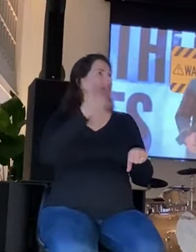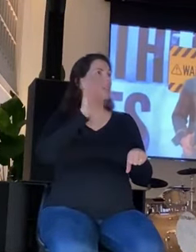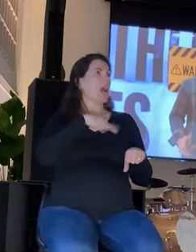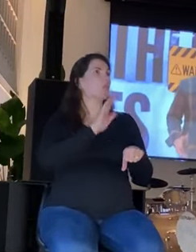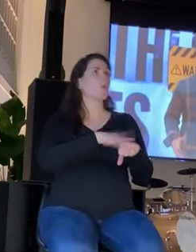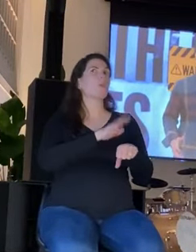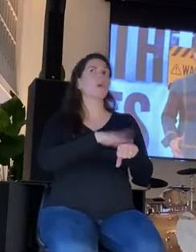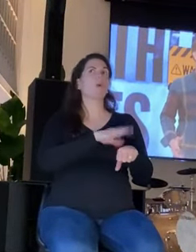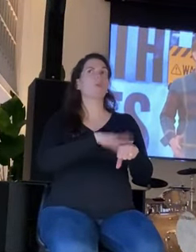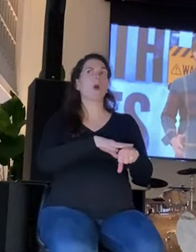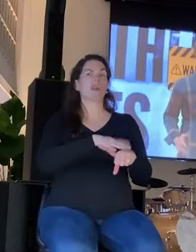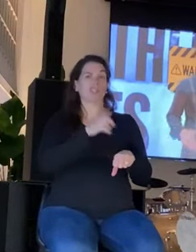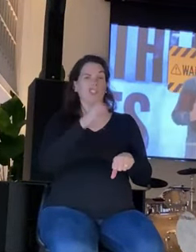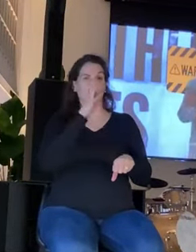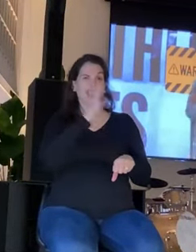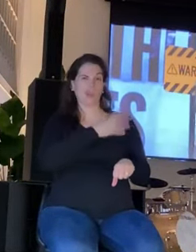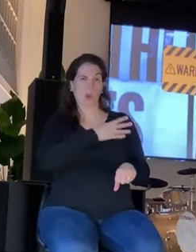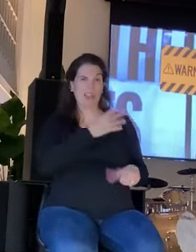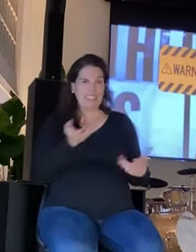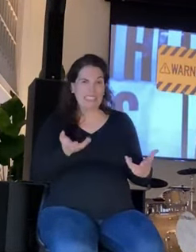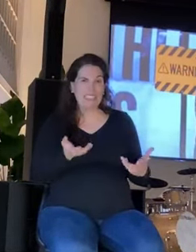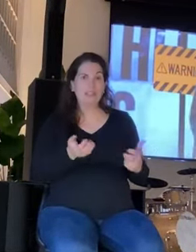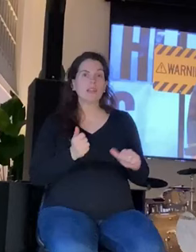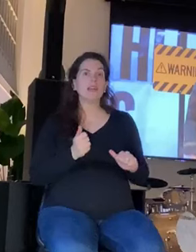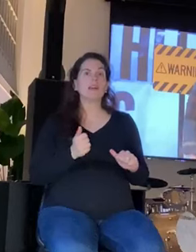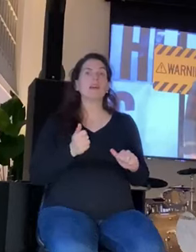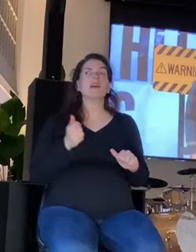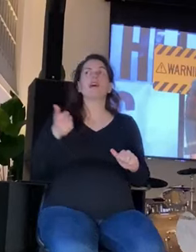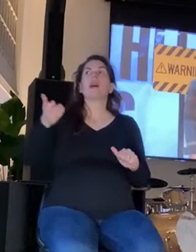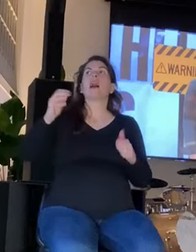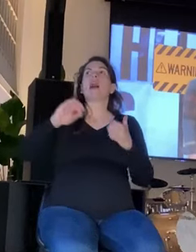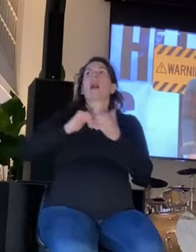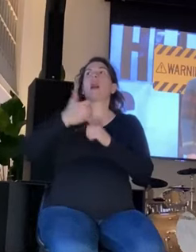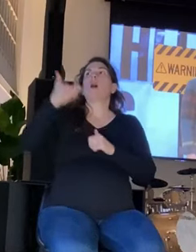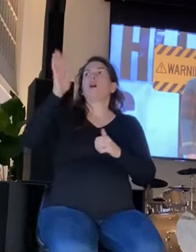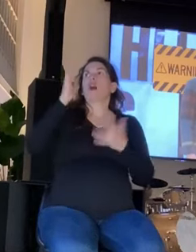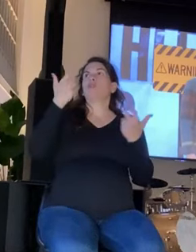What has God been trying to get your attention with?